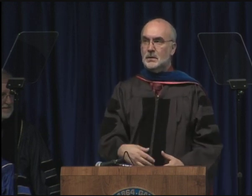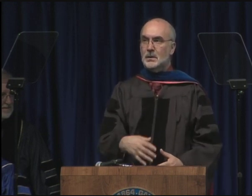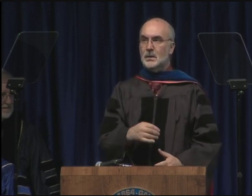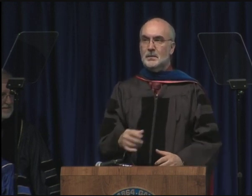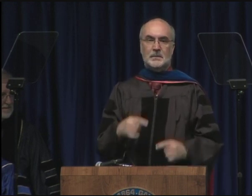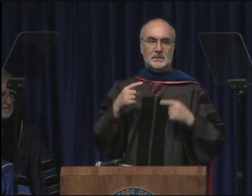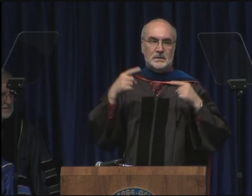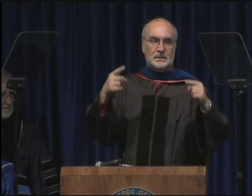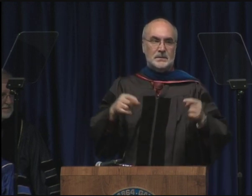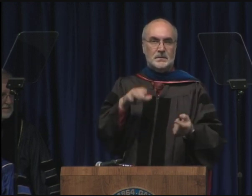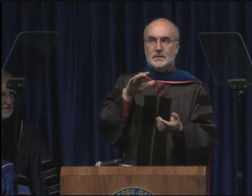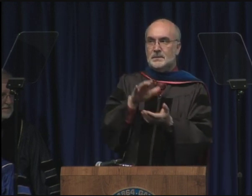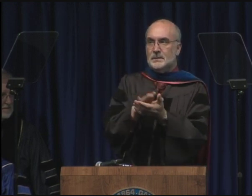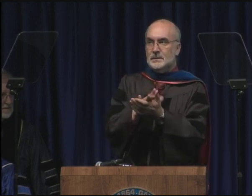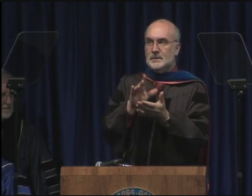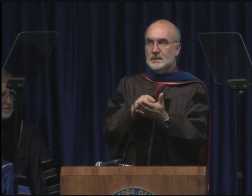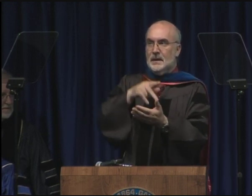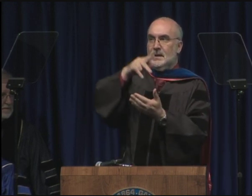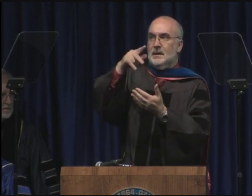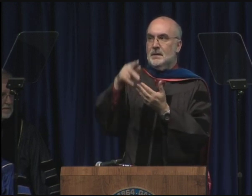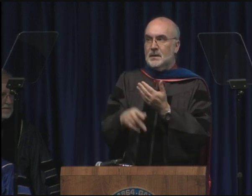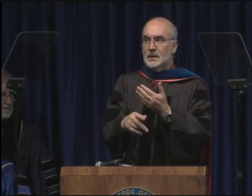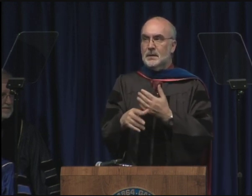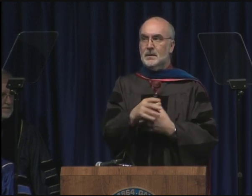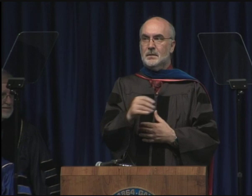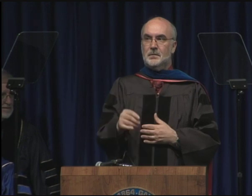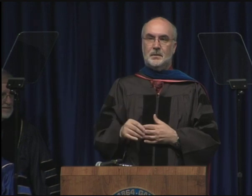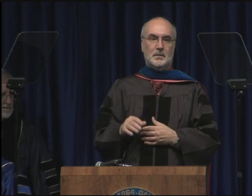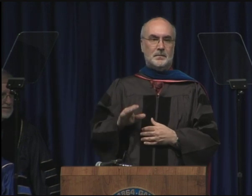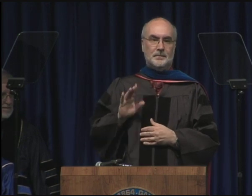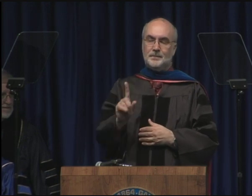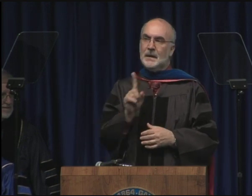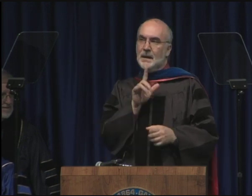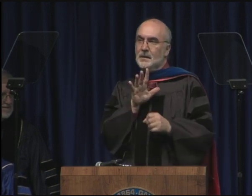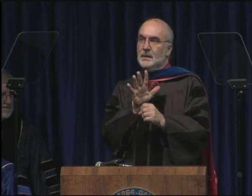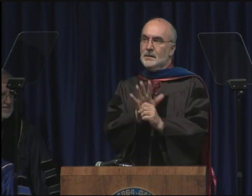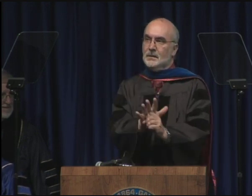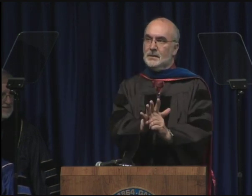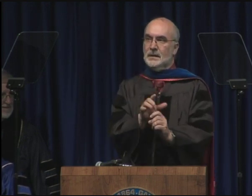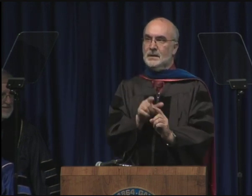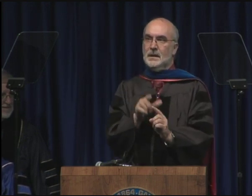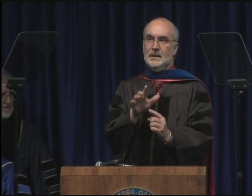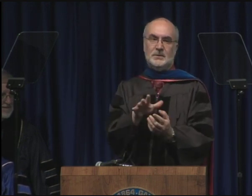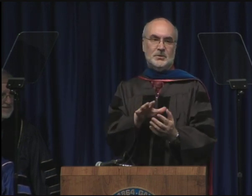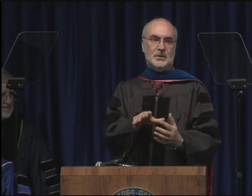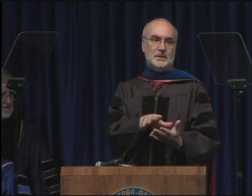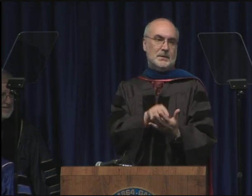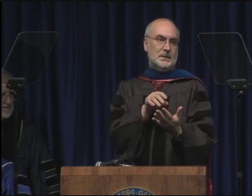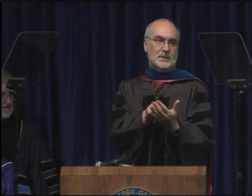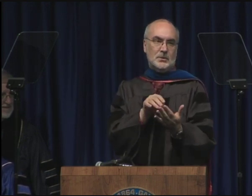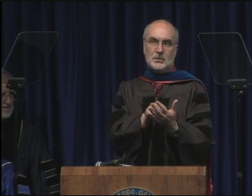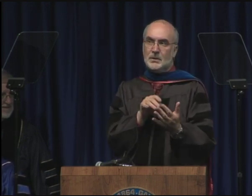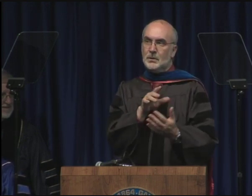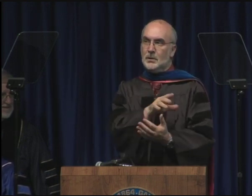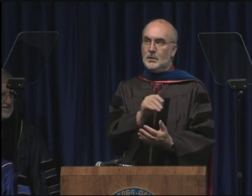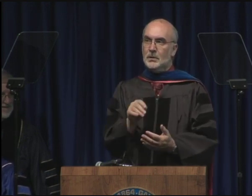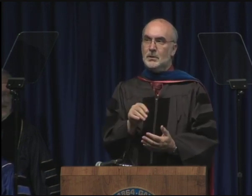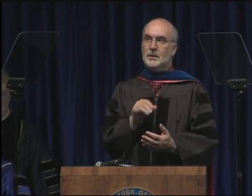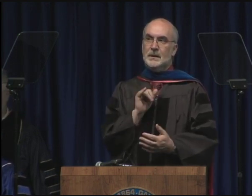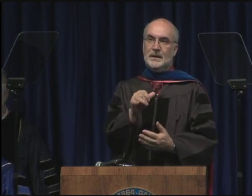and persistent desire to succeed academically in the MPA program. Their dedication to their personal learning